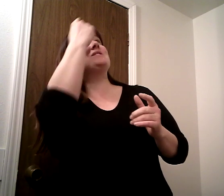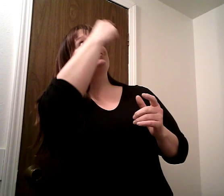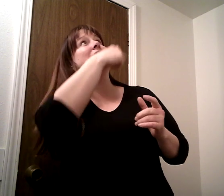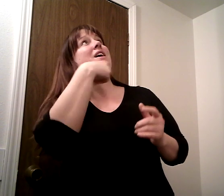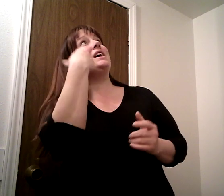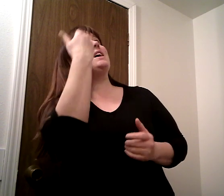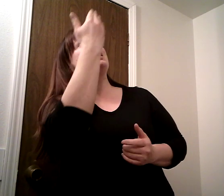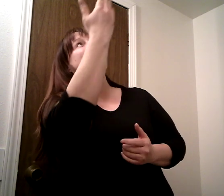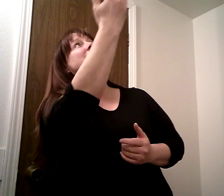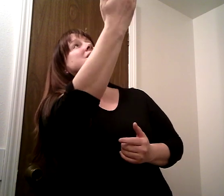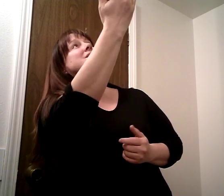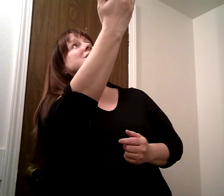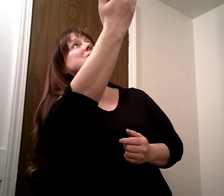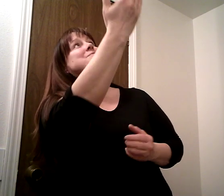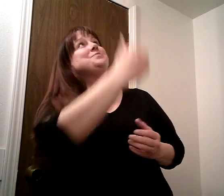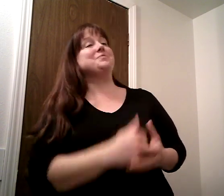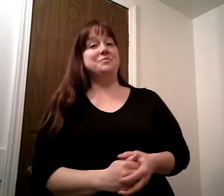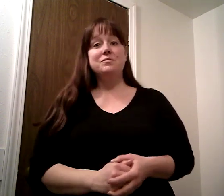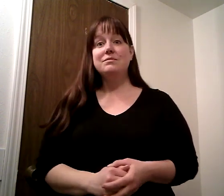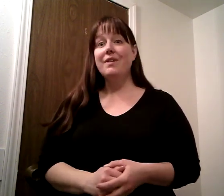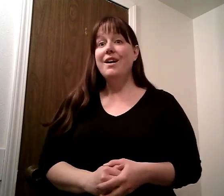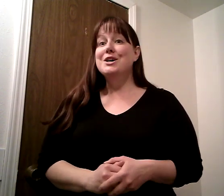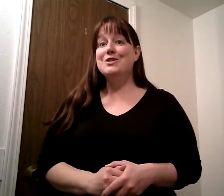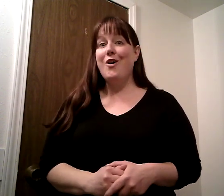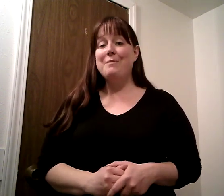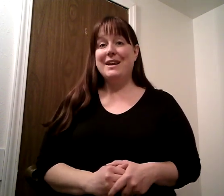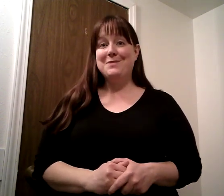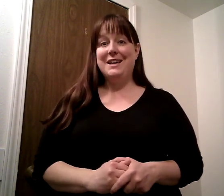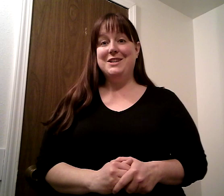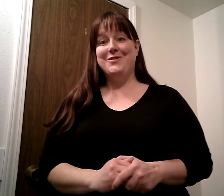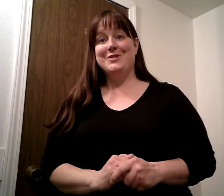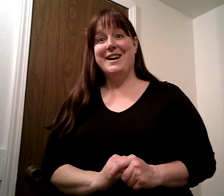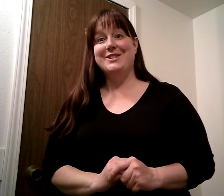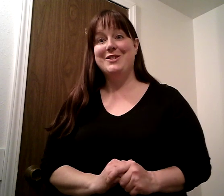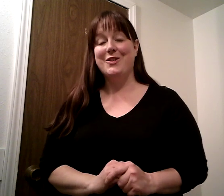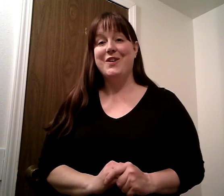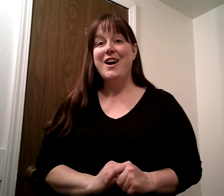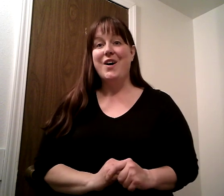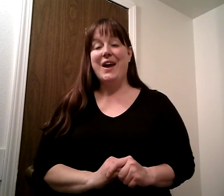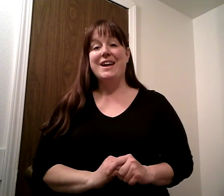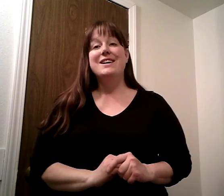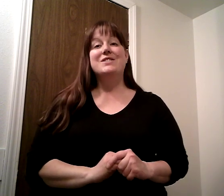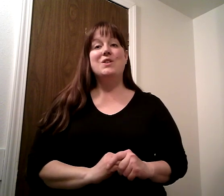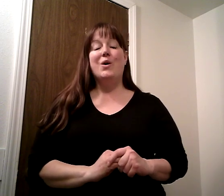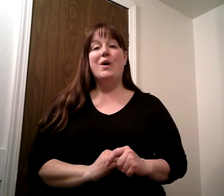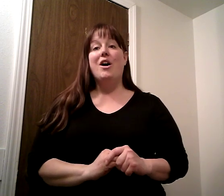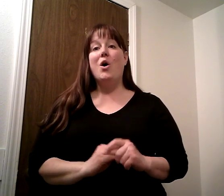Jesus' face. So I'm going to explain each of those signs to you. Okay, so, oh,